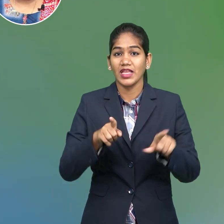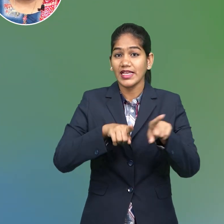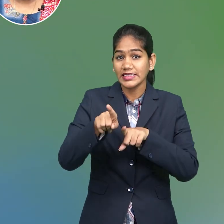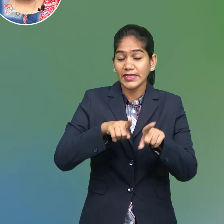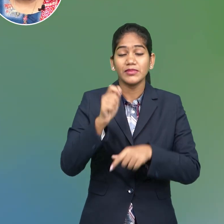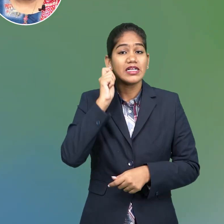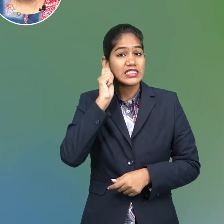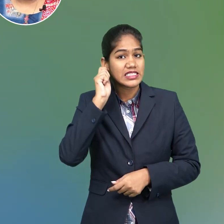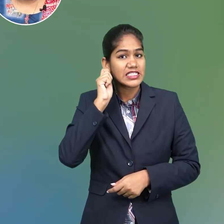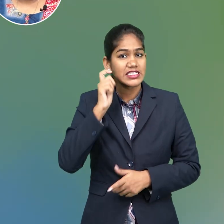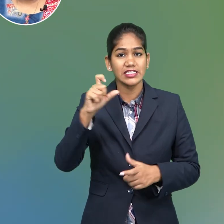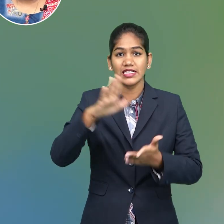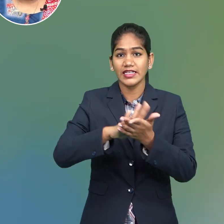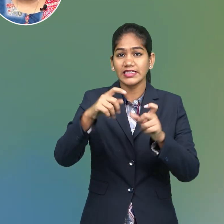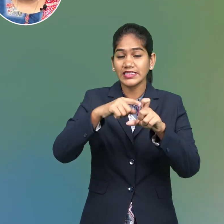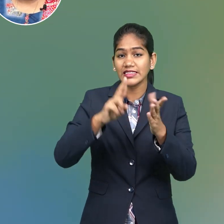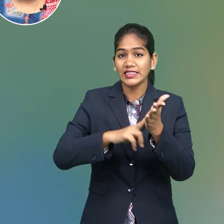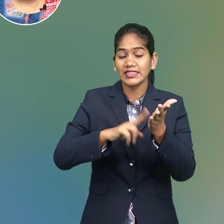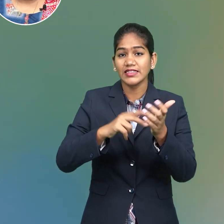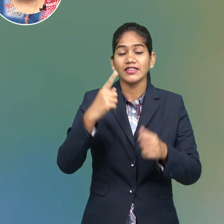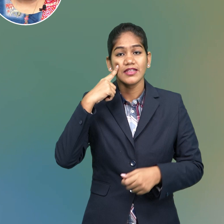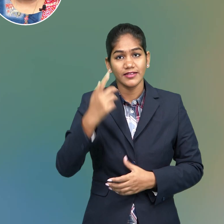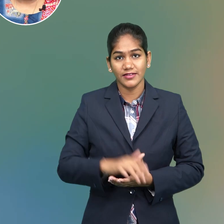Example, Chennai.